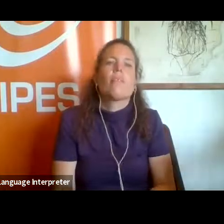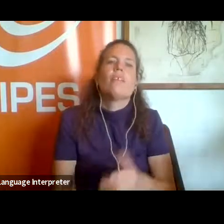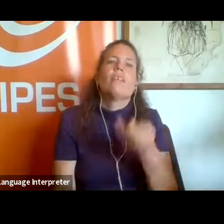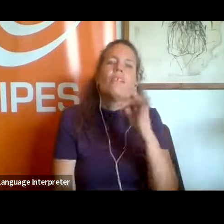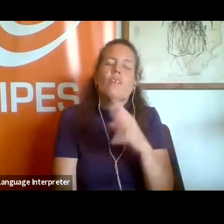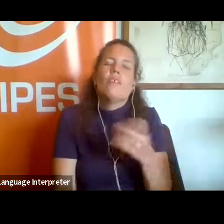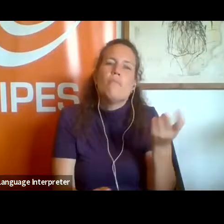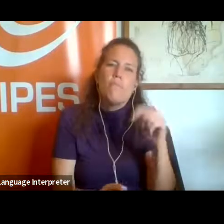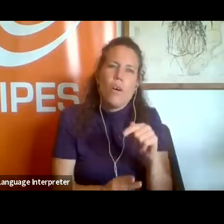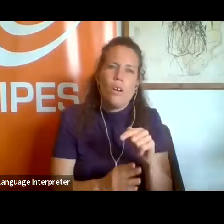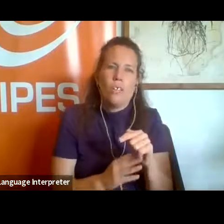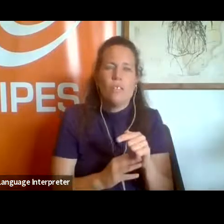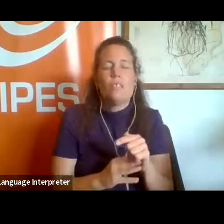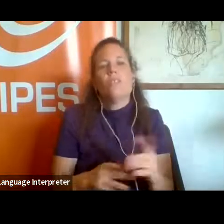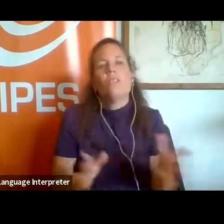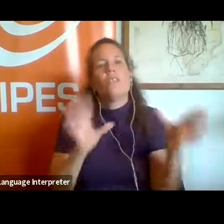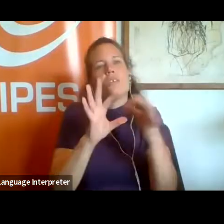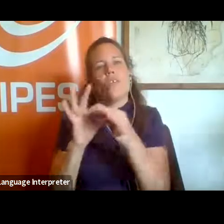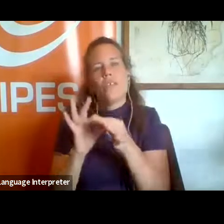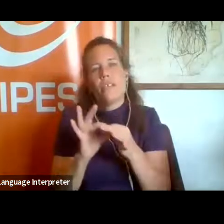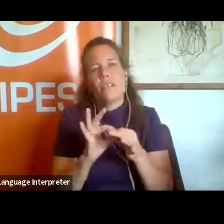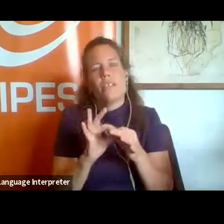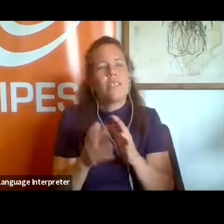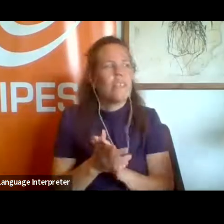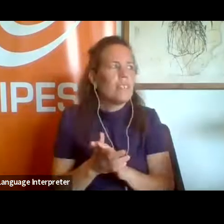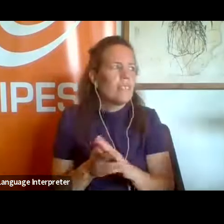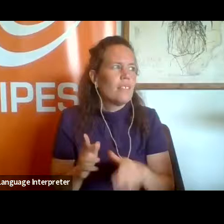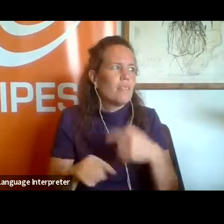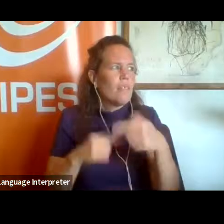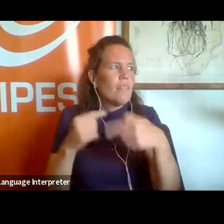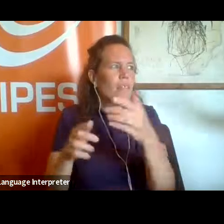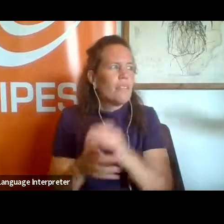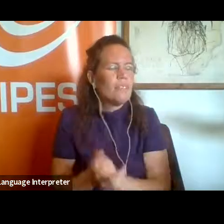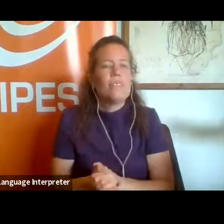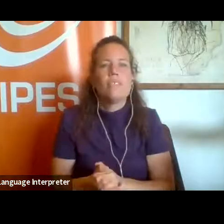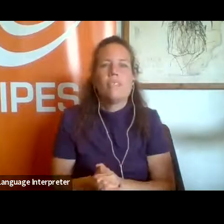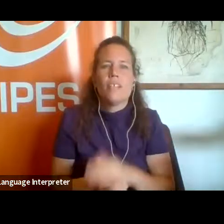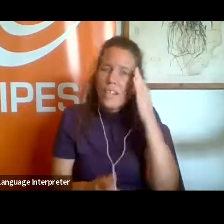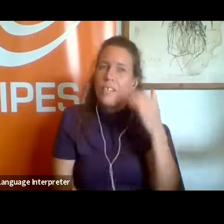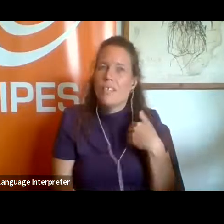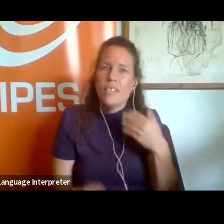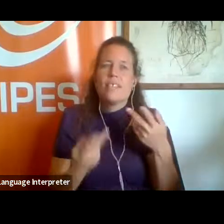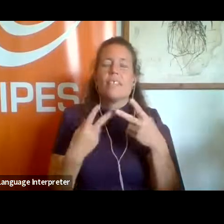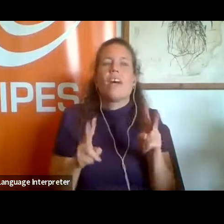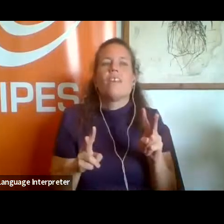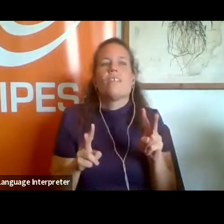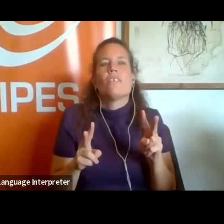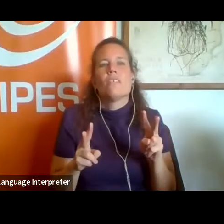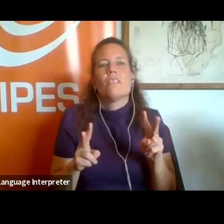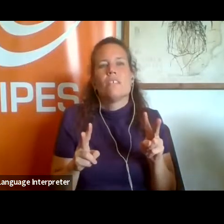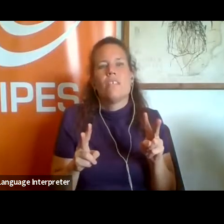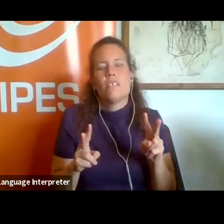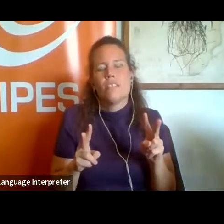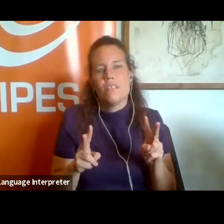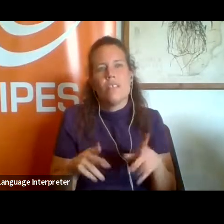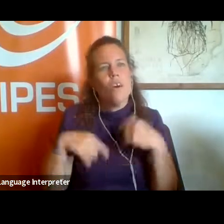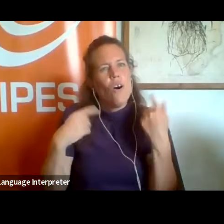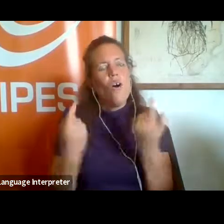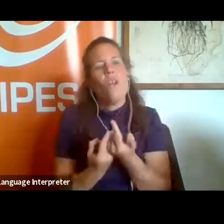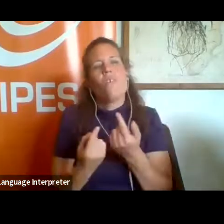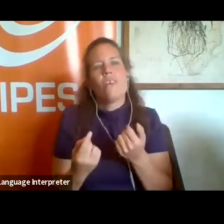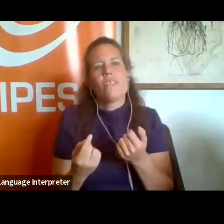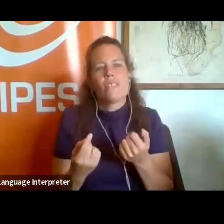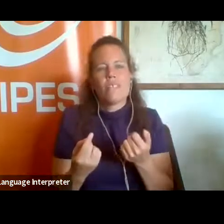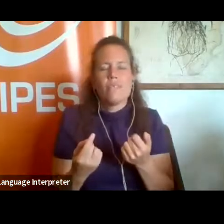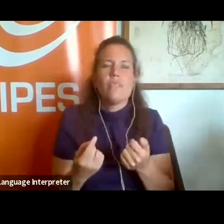connected, that's going to keep going. So I think it starts with just obviously collectively, all of us understanding